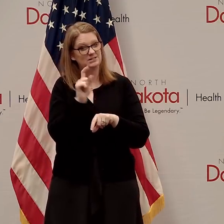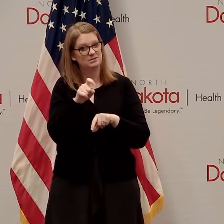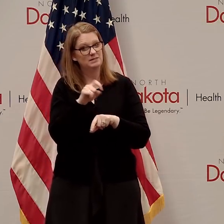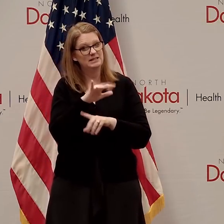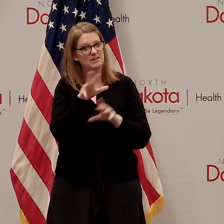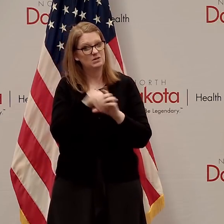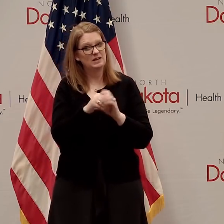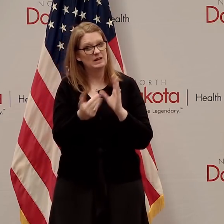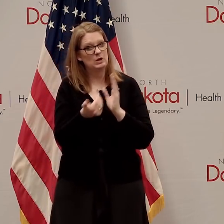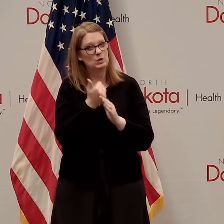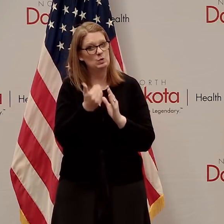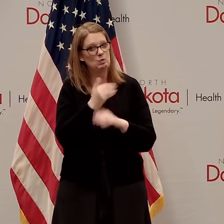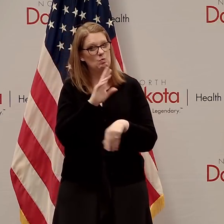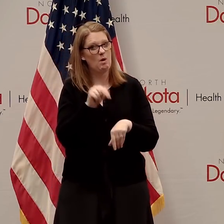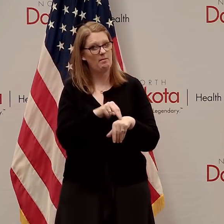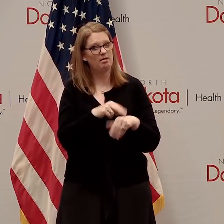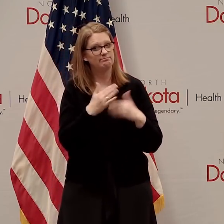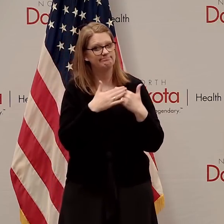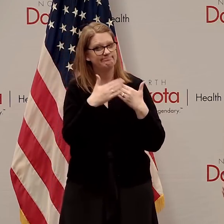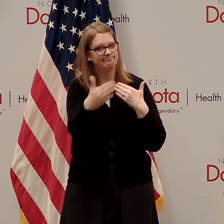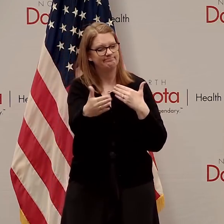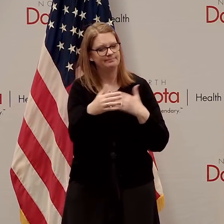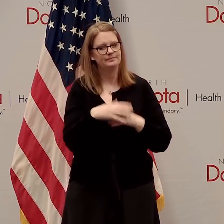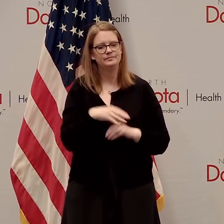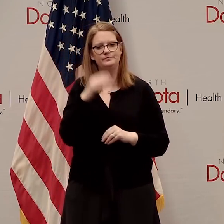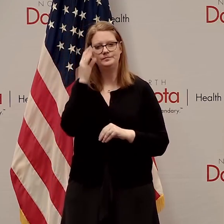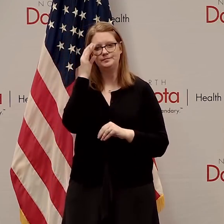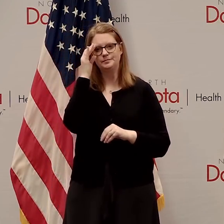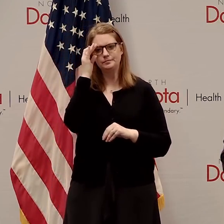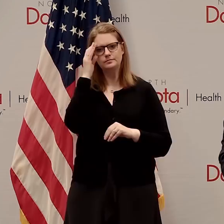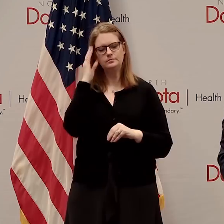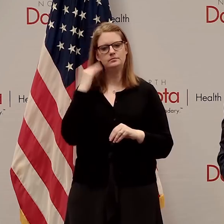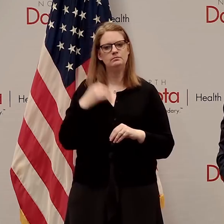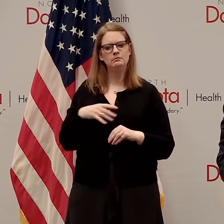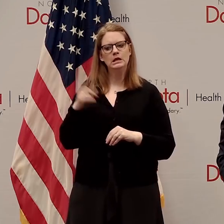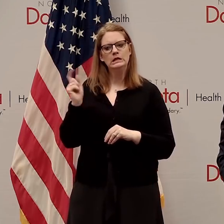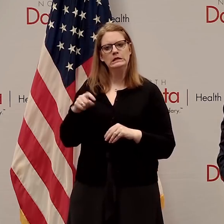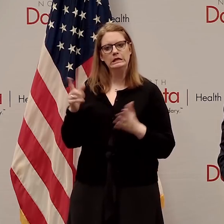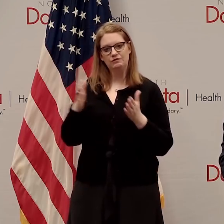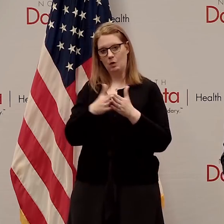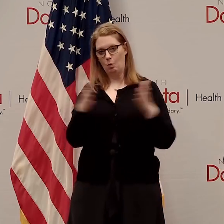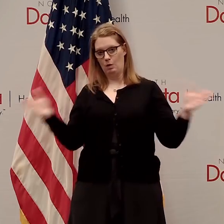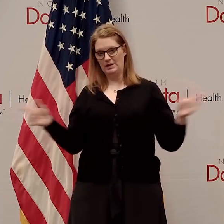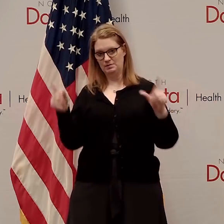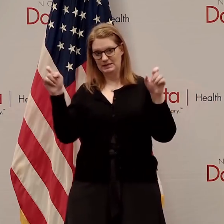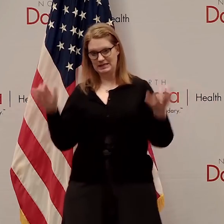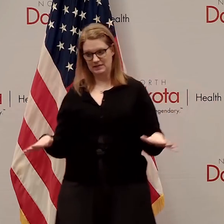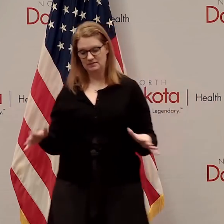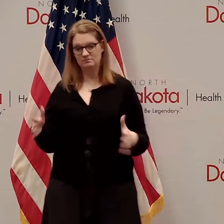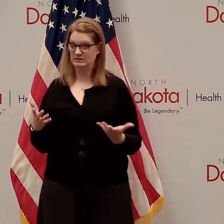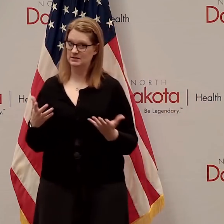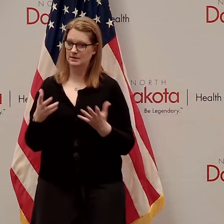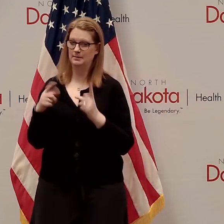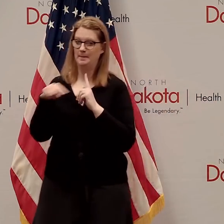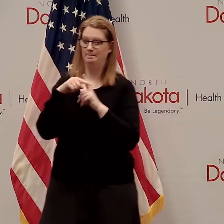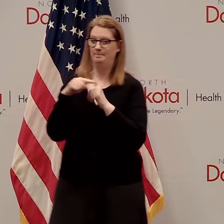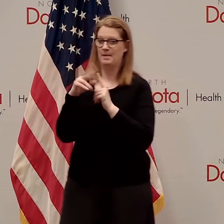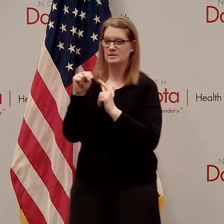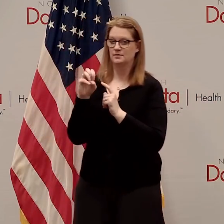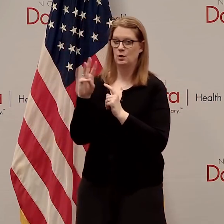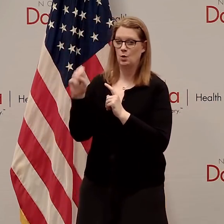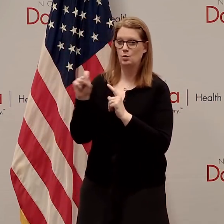normal going forward. One of the other things we talked about was the need for widespread testing. There was some good news today related